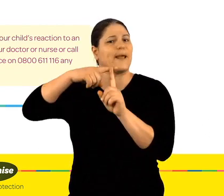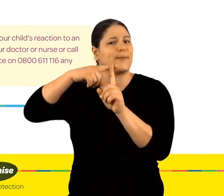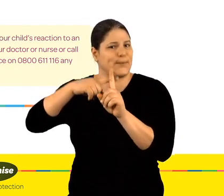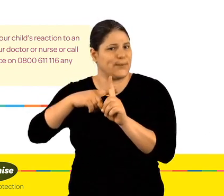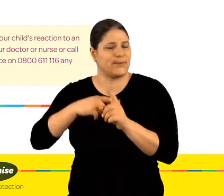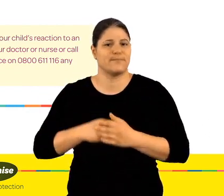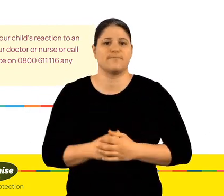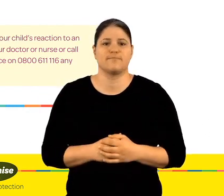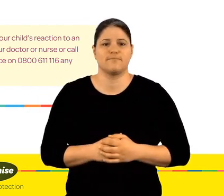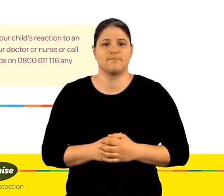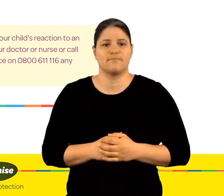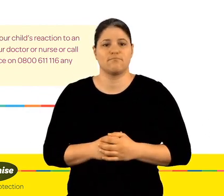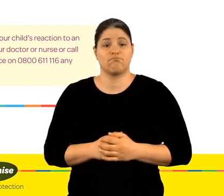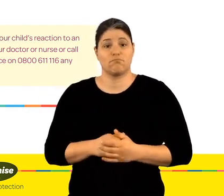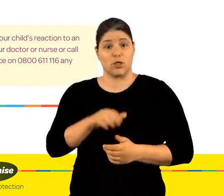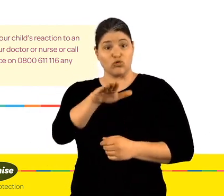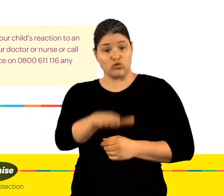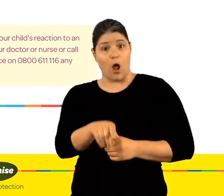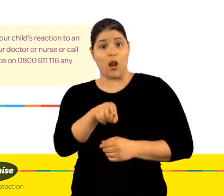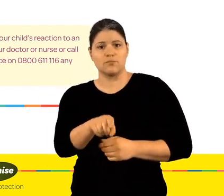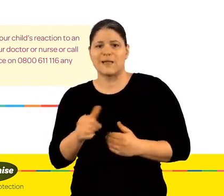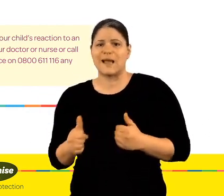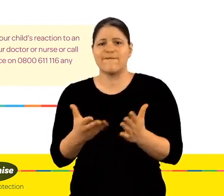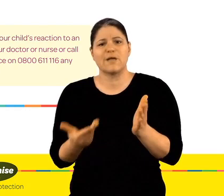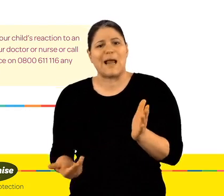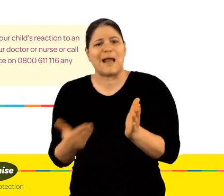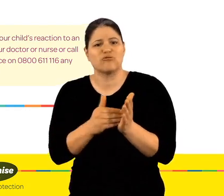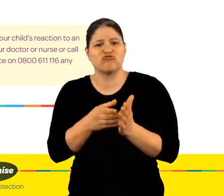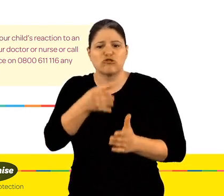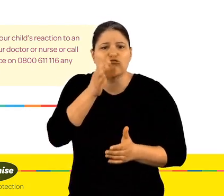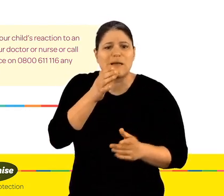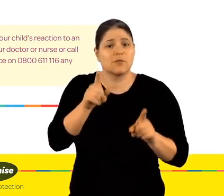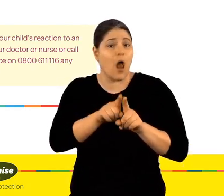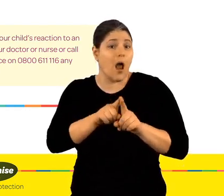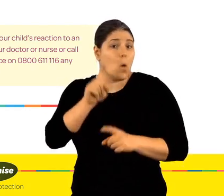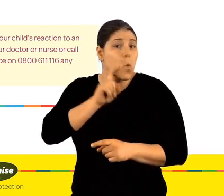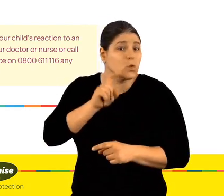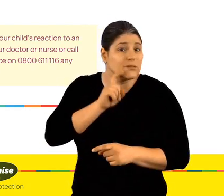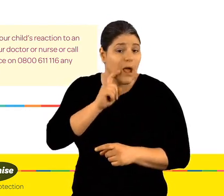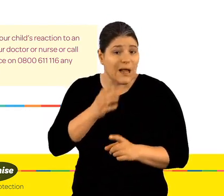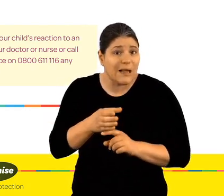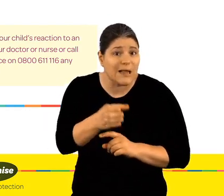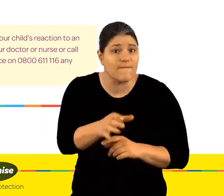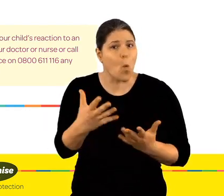Give your child extra fluids to drink, for example water or more breast feeds.